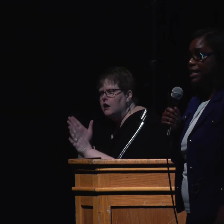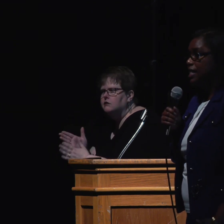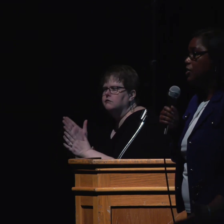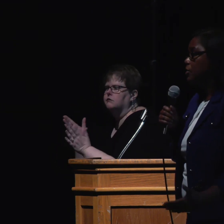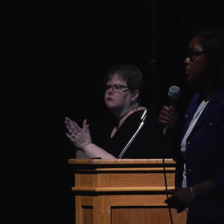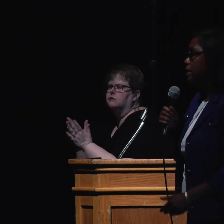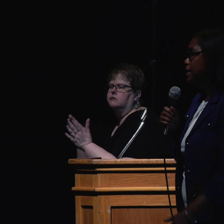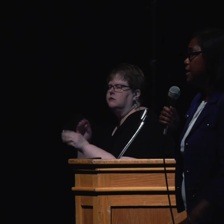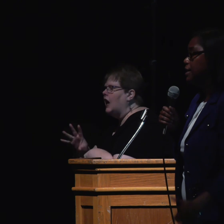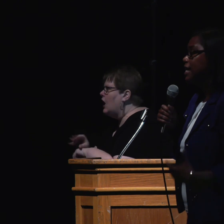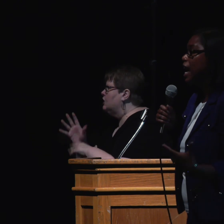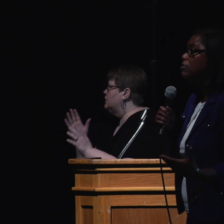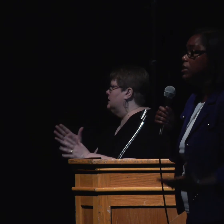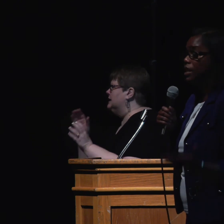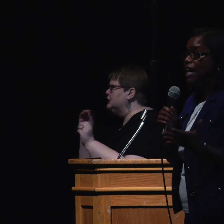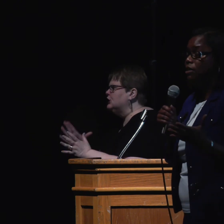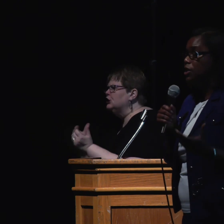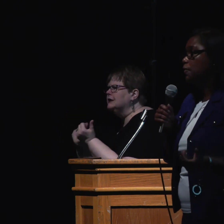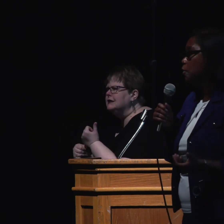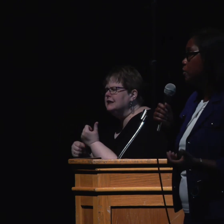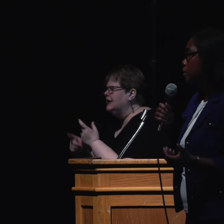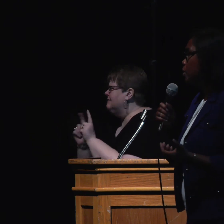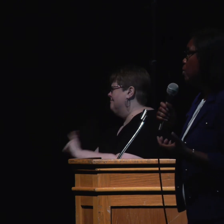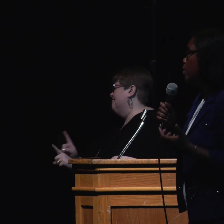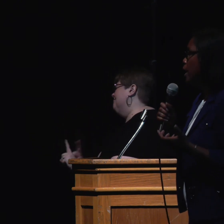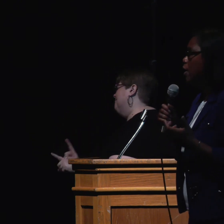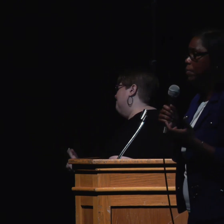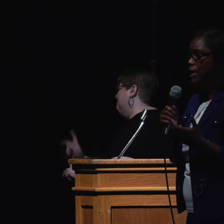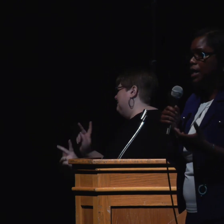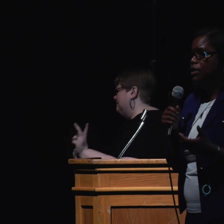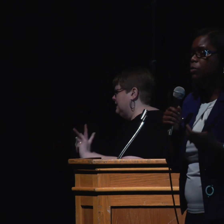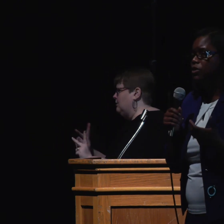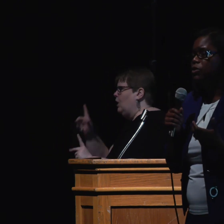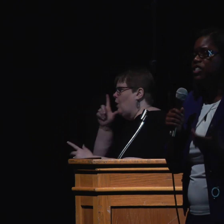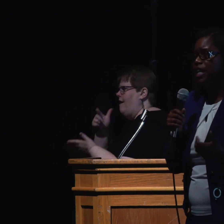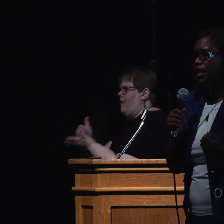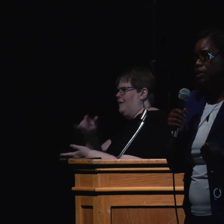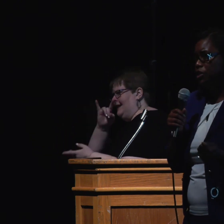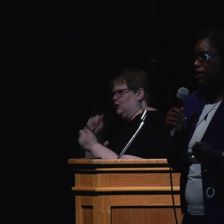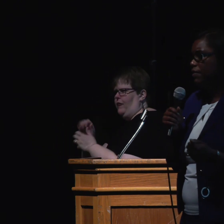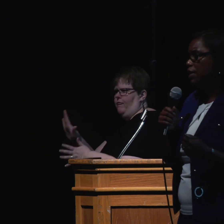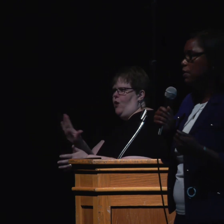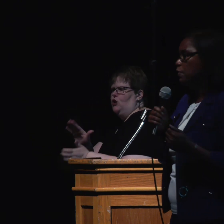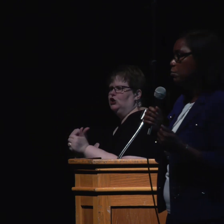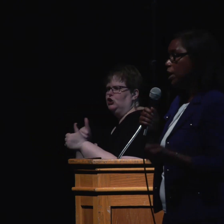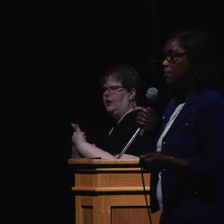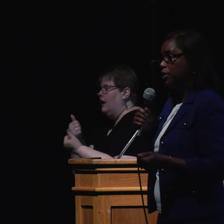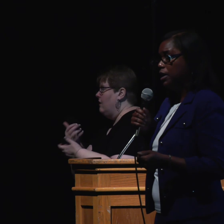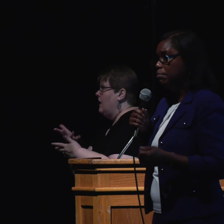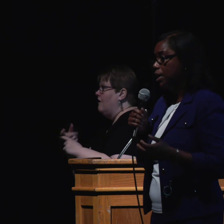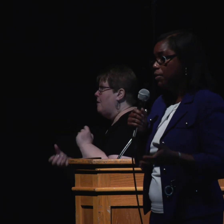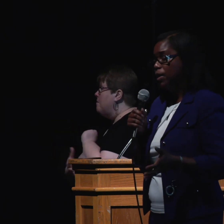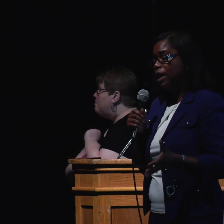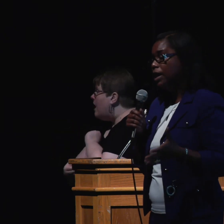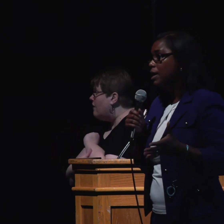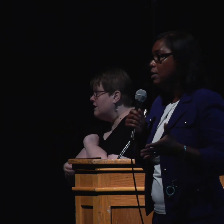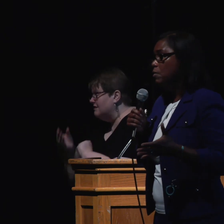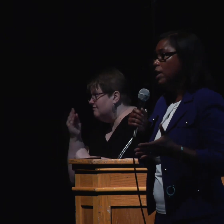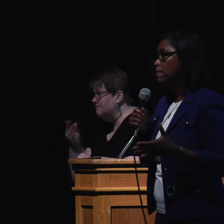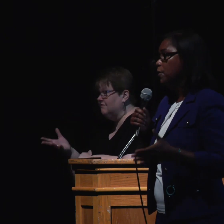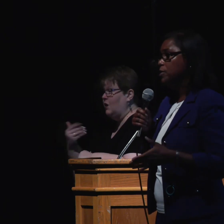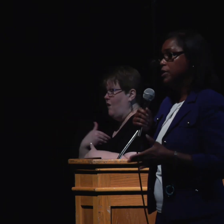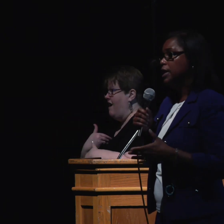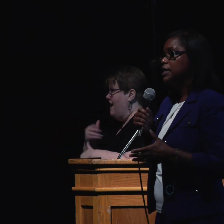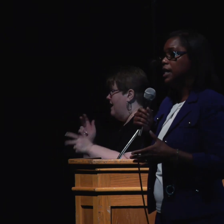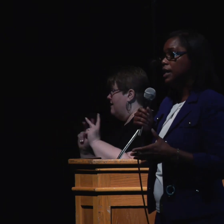nurses, teachers, assistants, countless folks who are helping kids with their challenges, everything from poverty. And by the way,